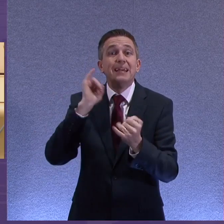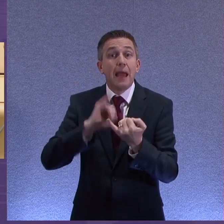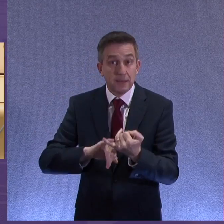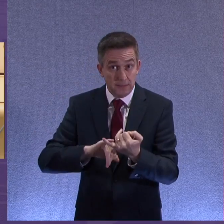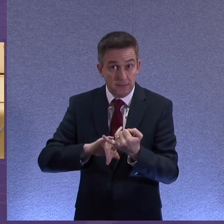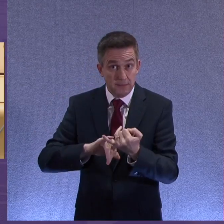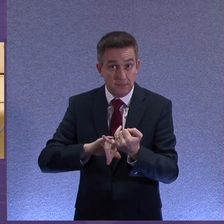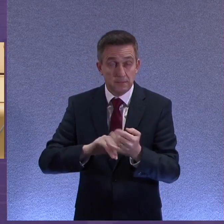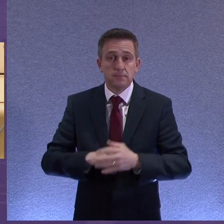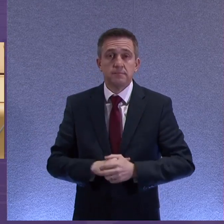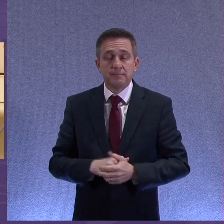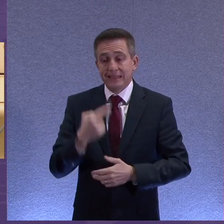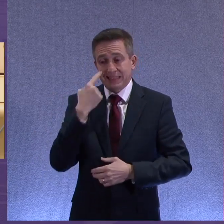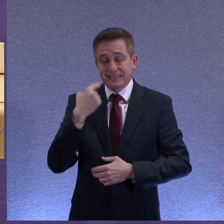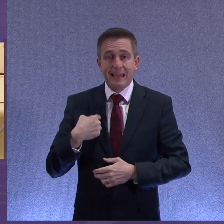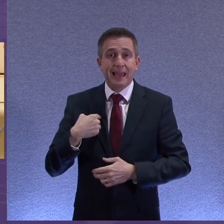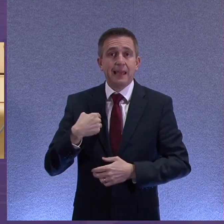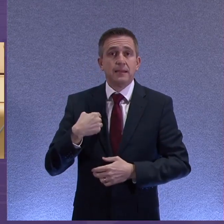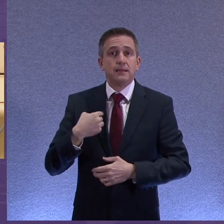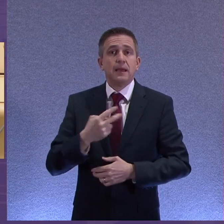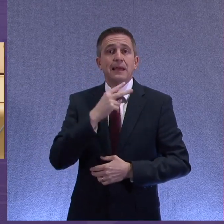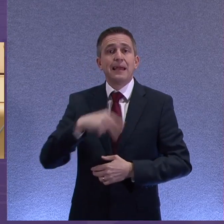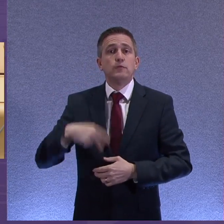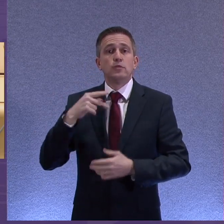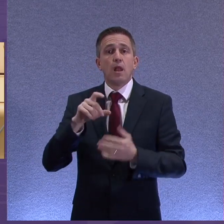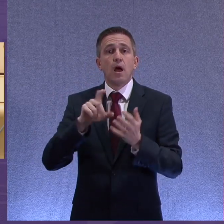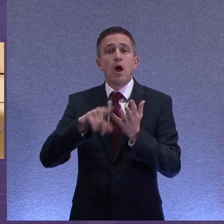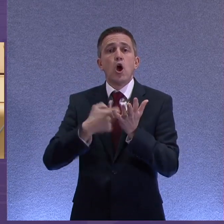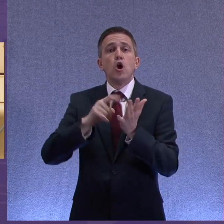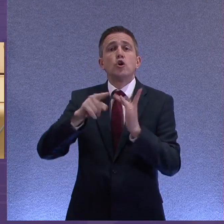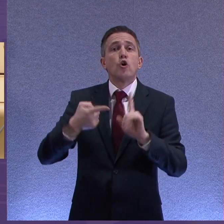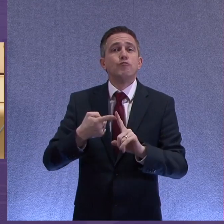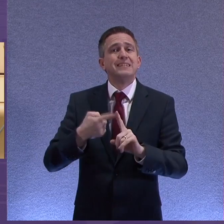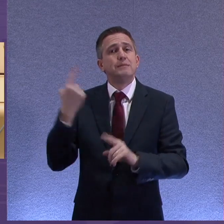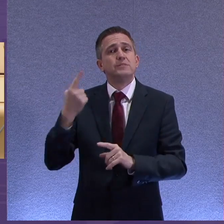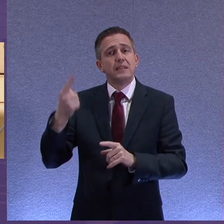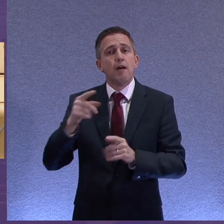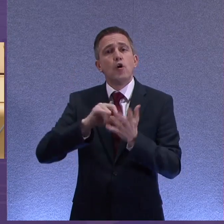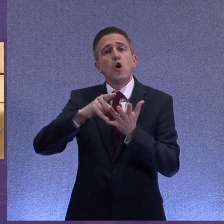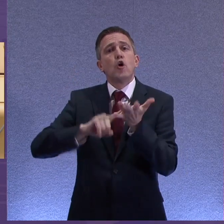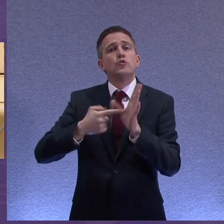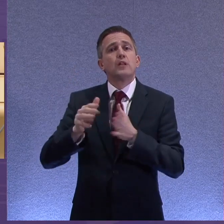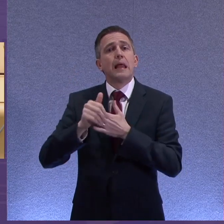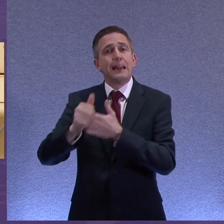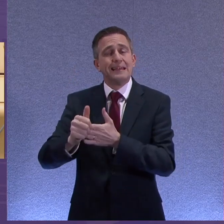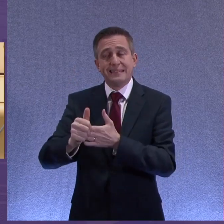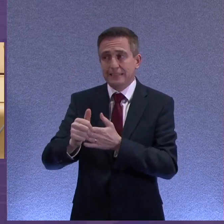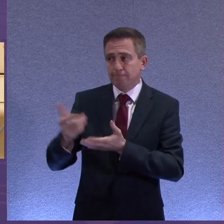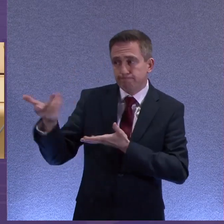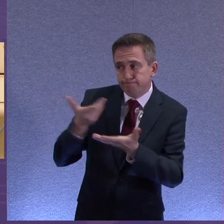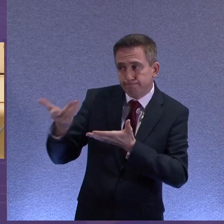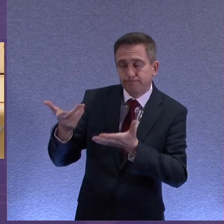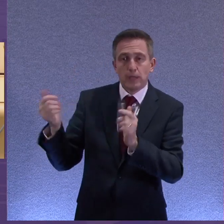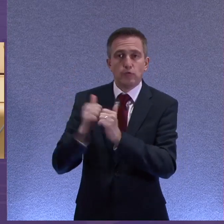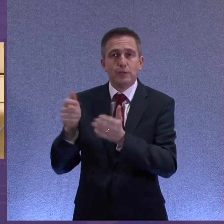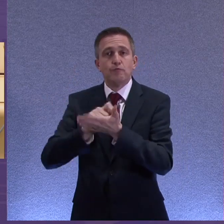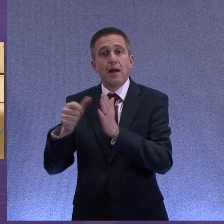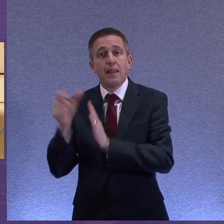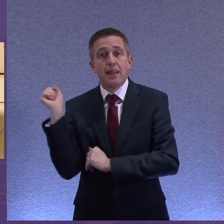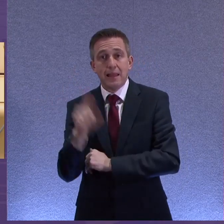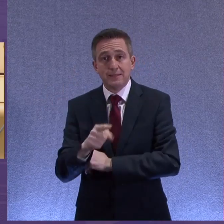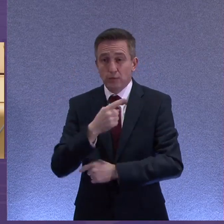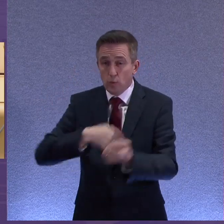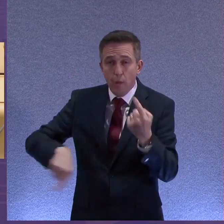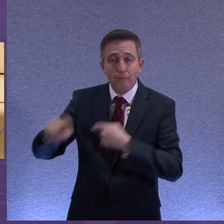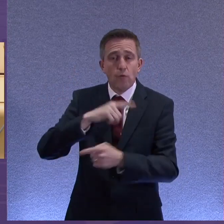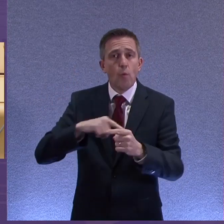Yesterday, with Councillor Curry, who is the COSLA lead in health and social care, I wrote to all local authorities setting out my